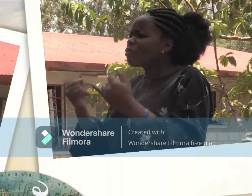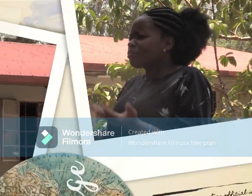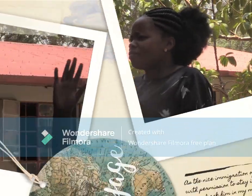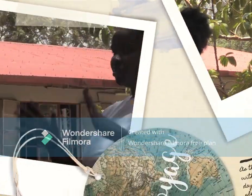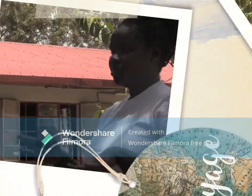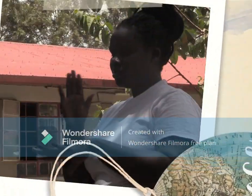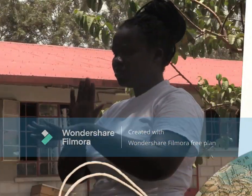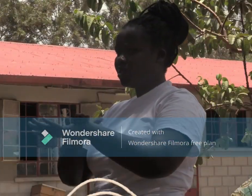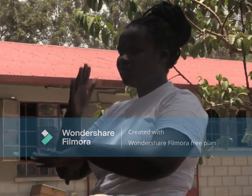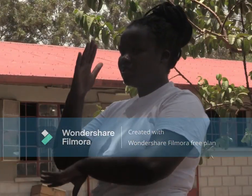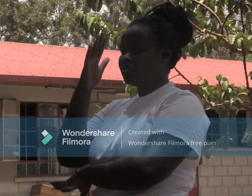We have